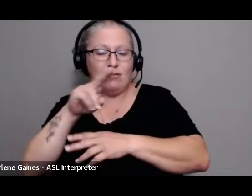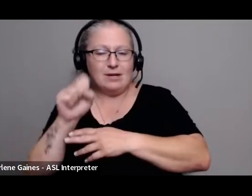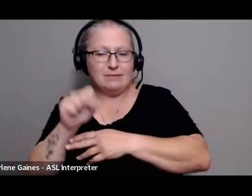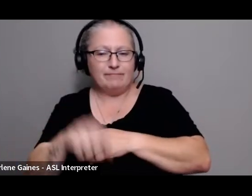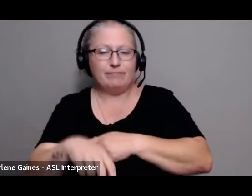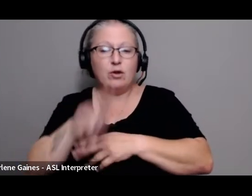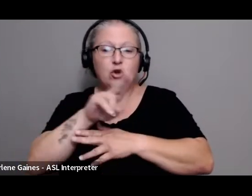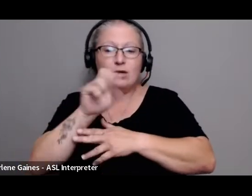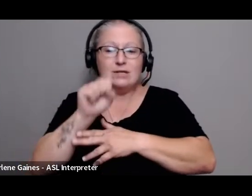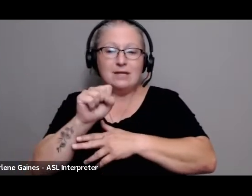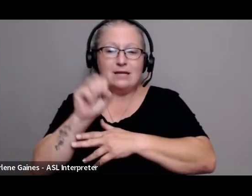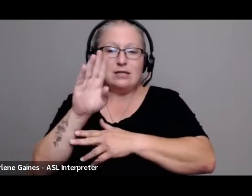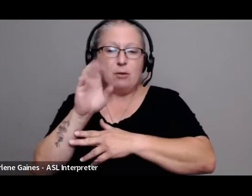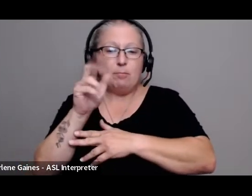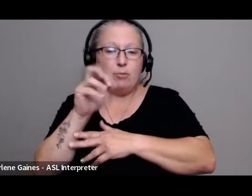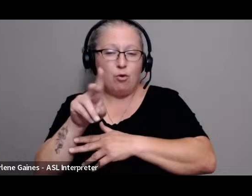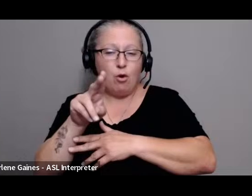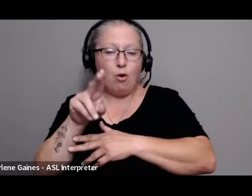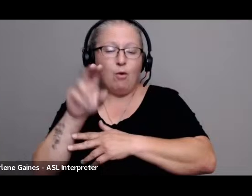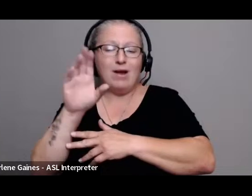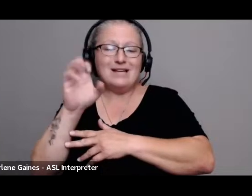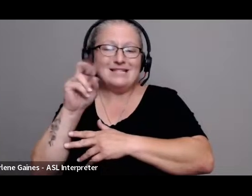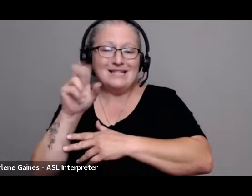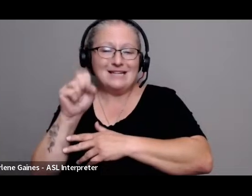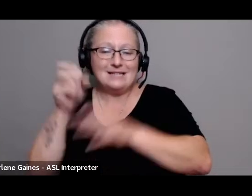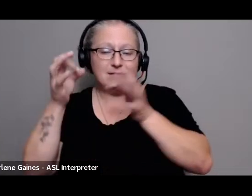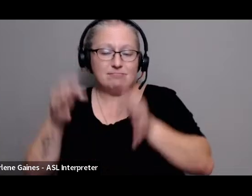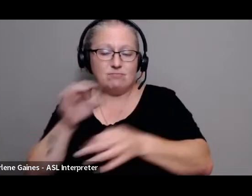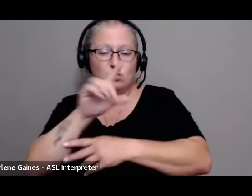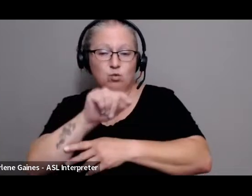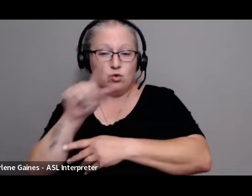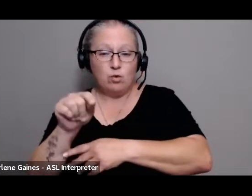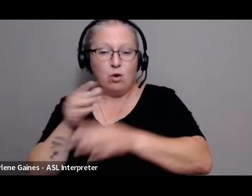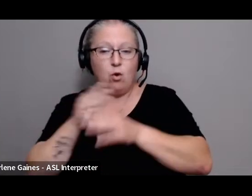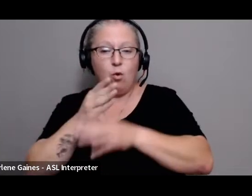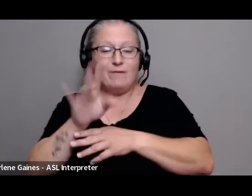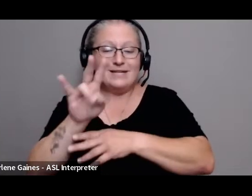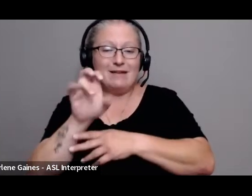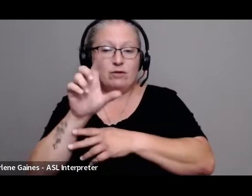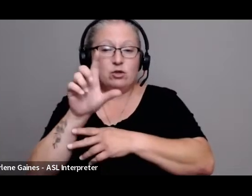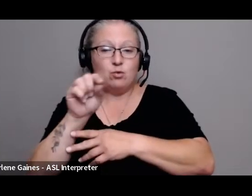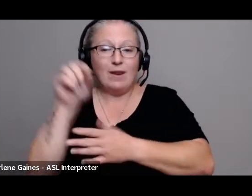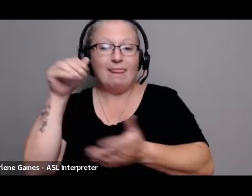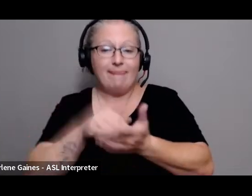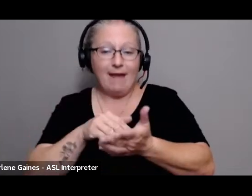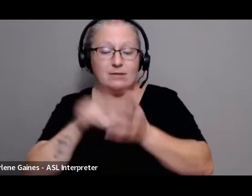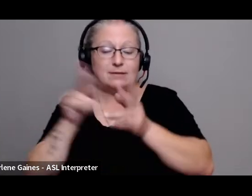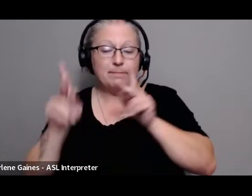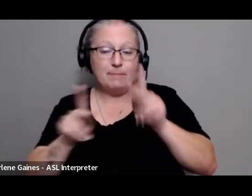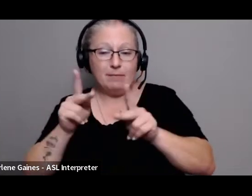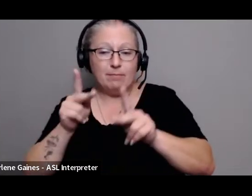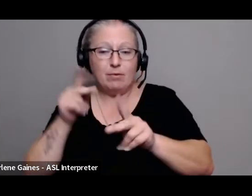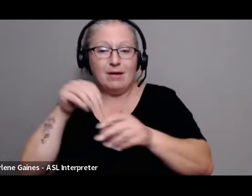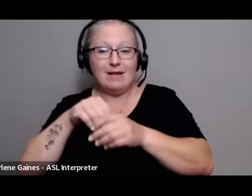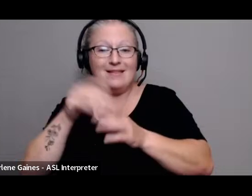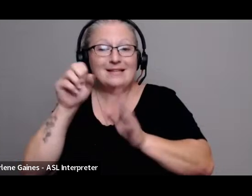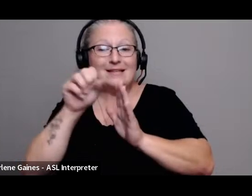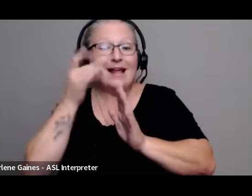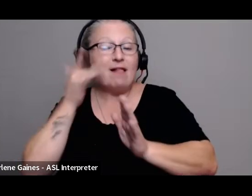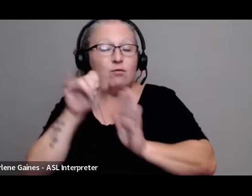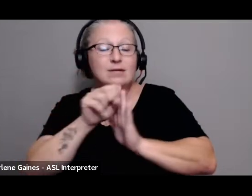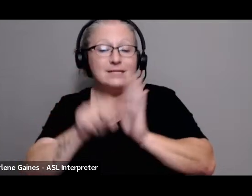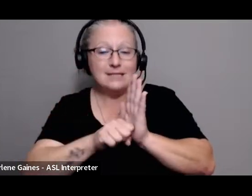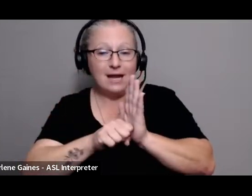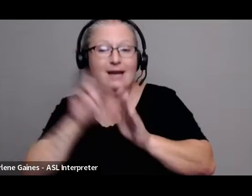States Bureau of the Census determined in 2020 that there were over 720,000 individuals in the state of California